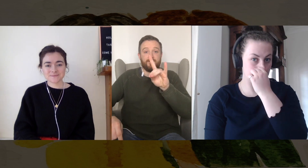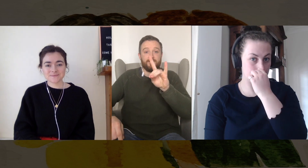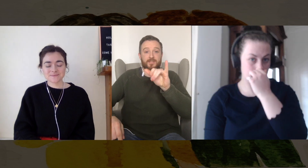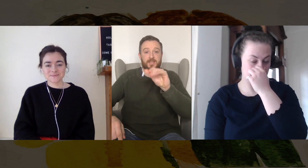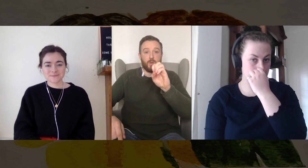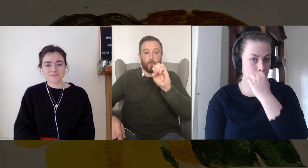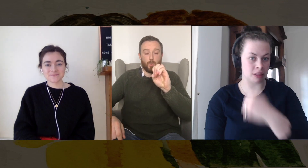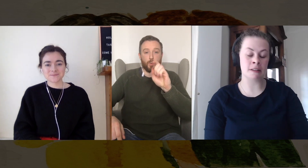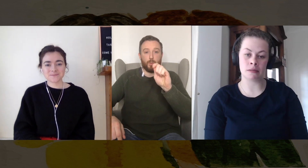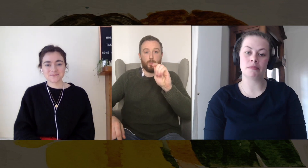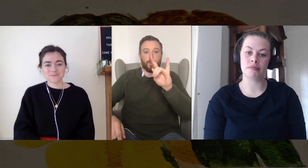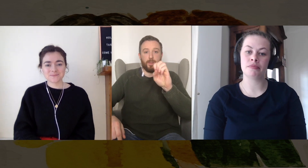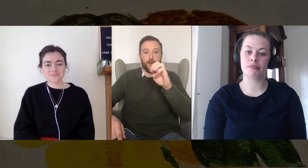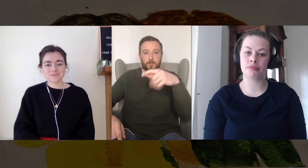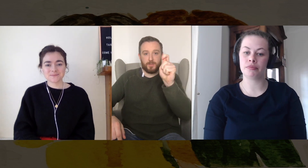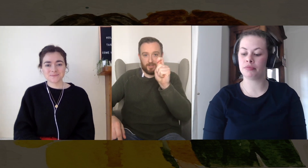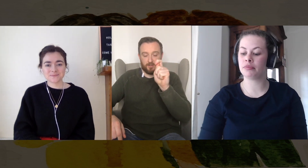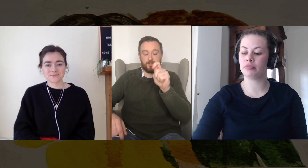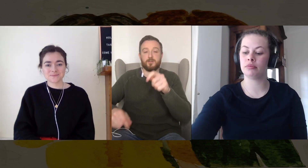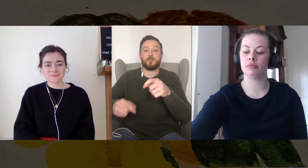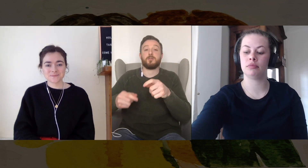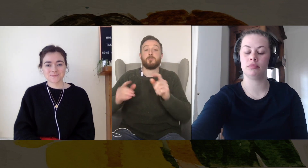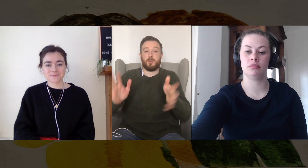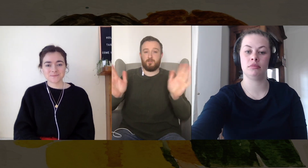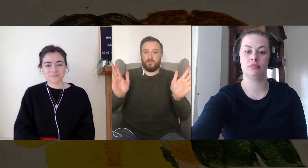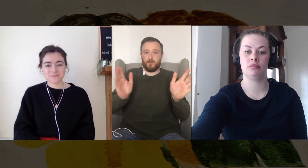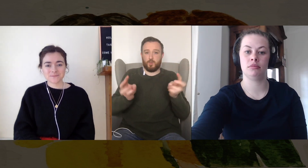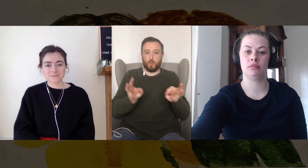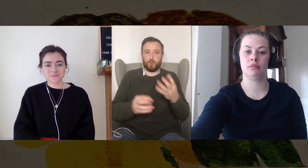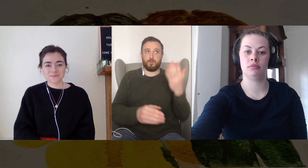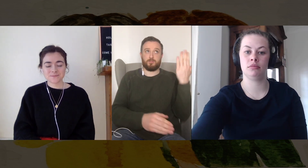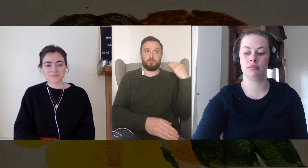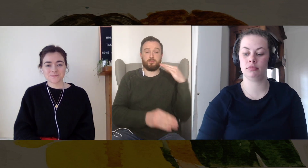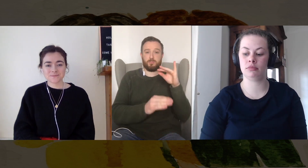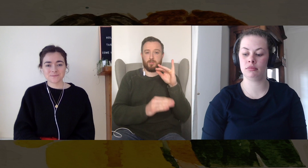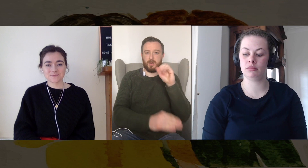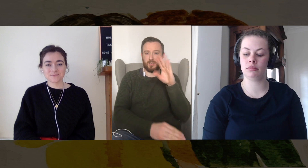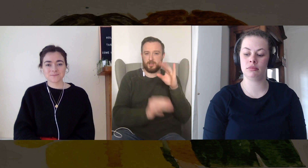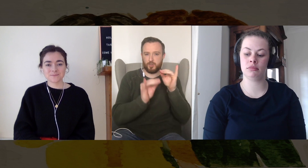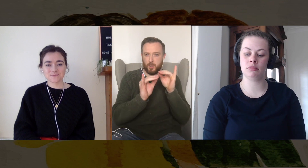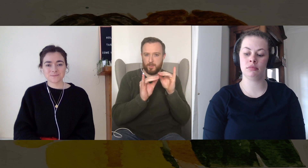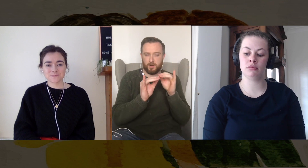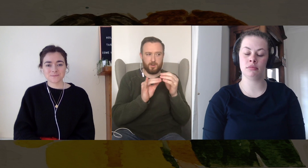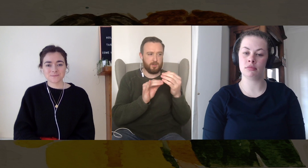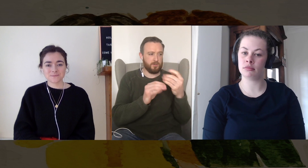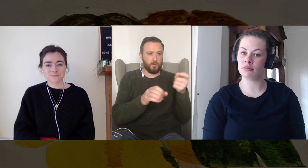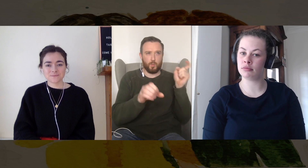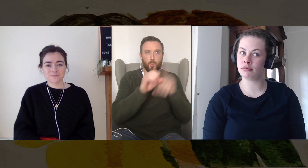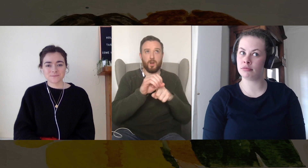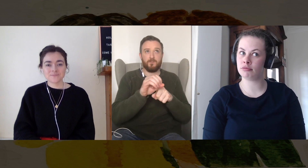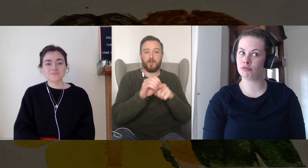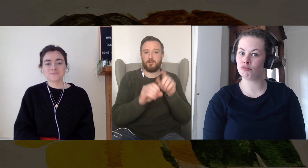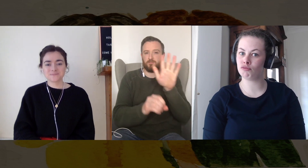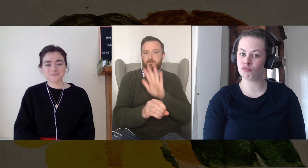worked as a Irish Sign Language interpreter. I qualified as an interpreter in